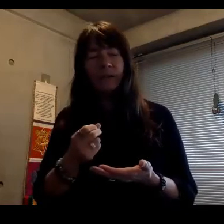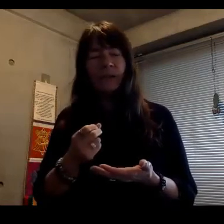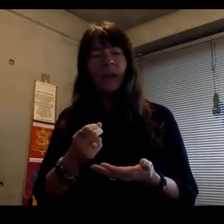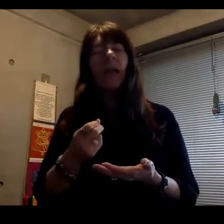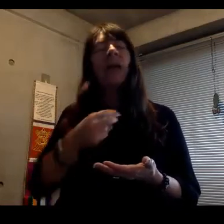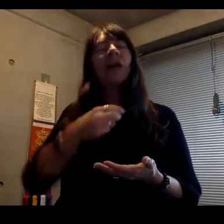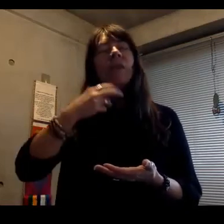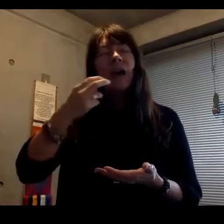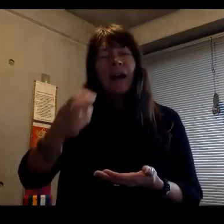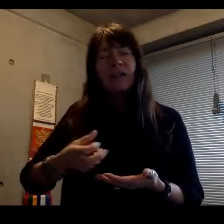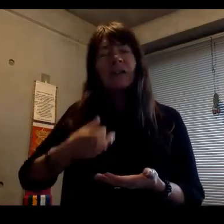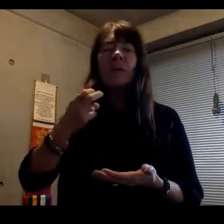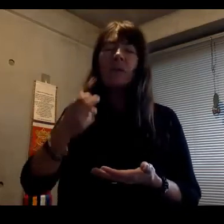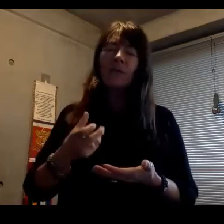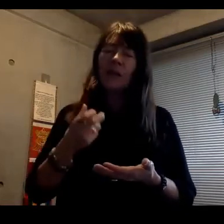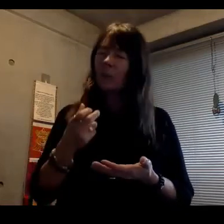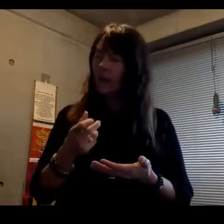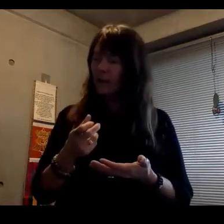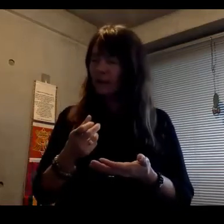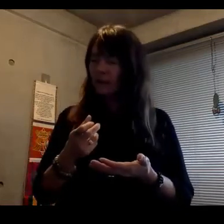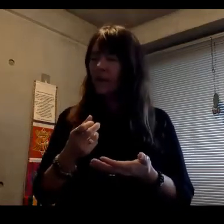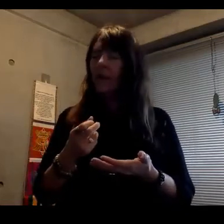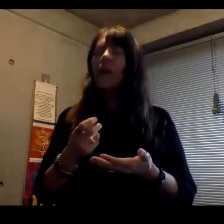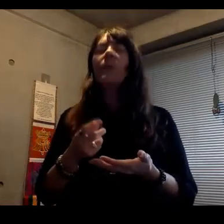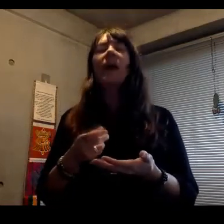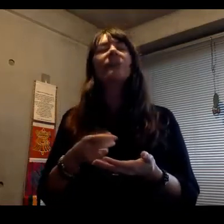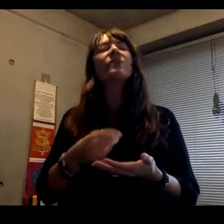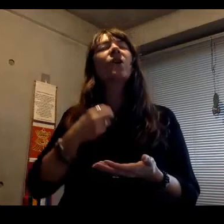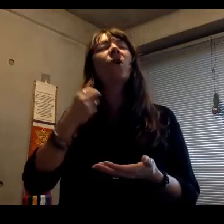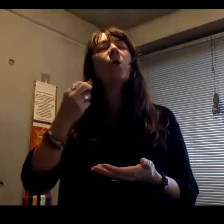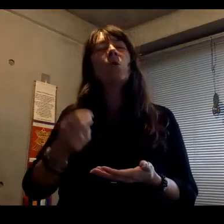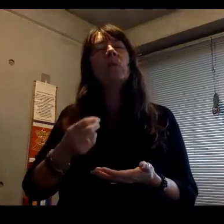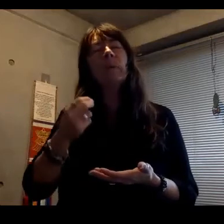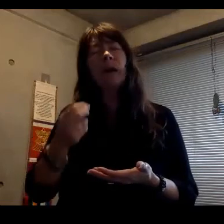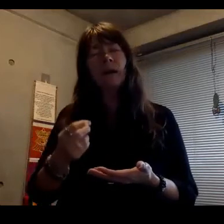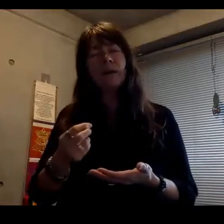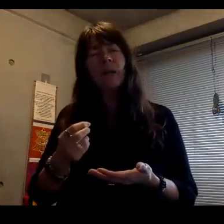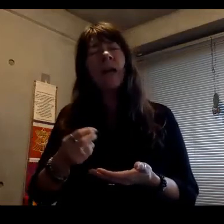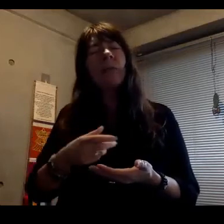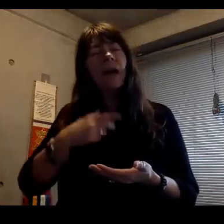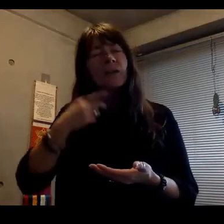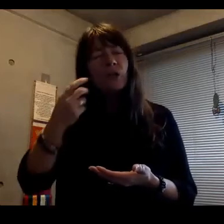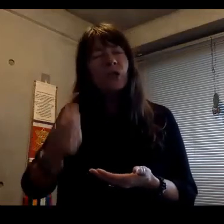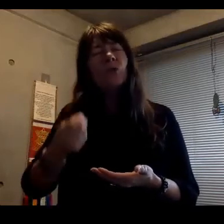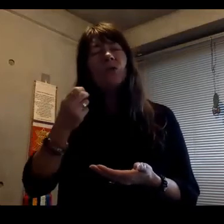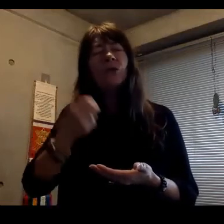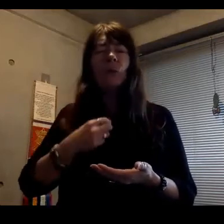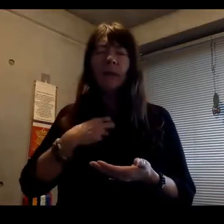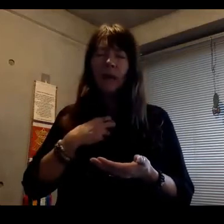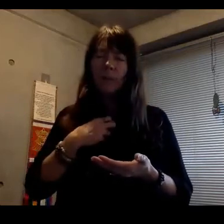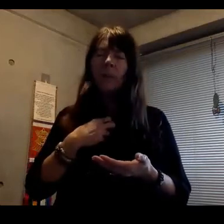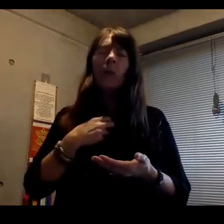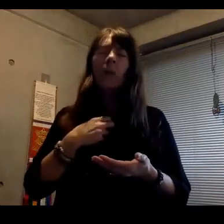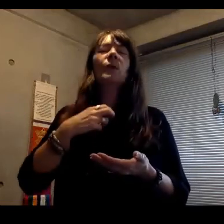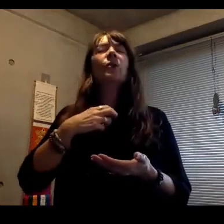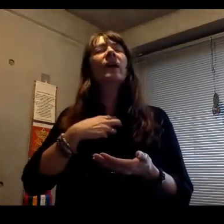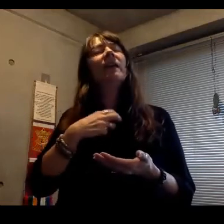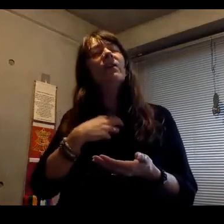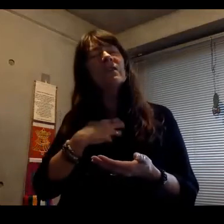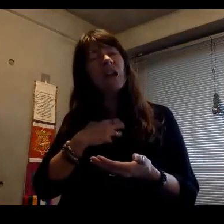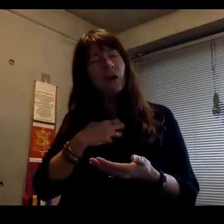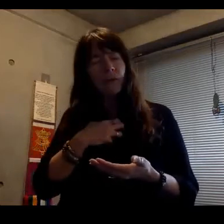out. That's the faith part. That's the hope part. That's you showing up